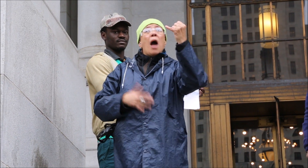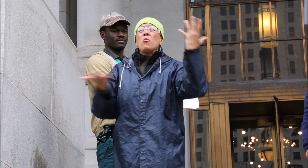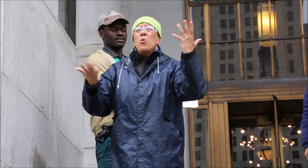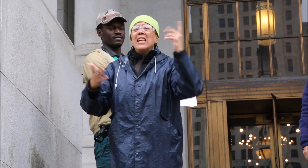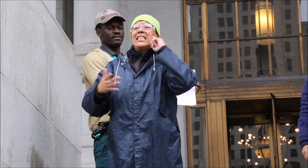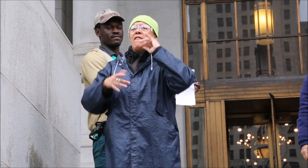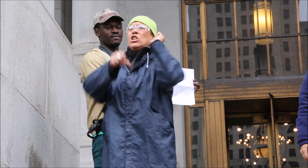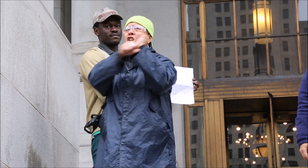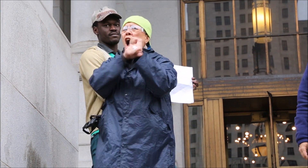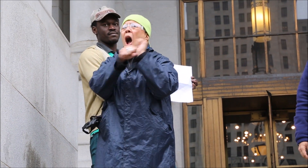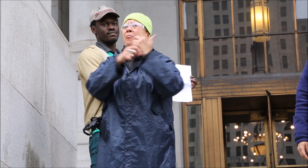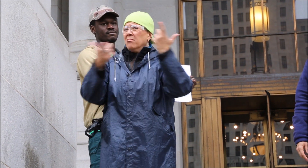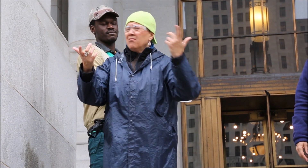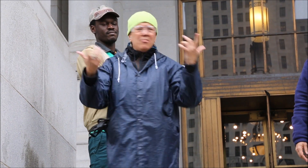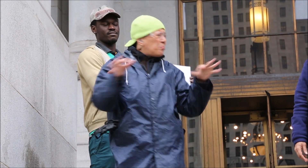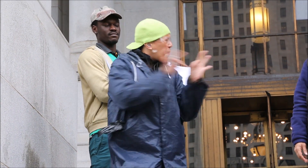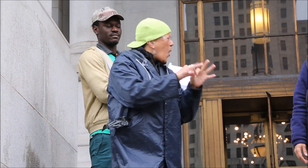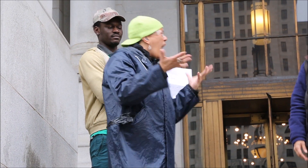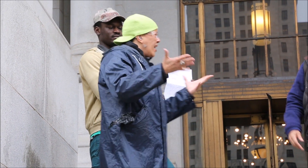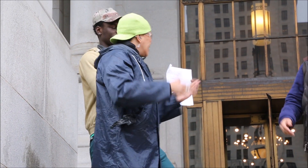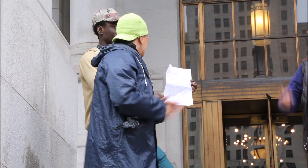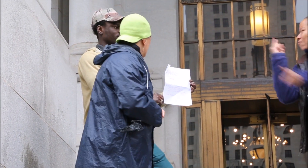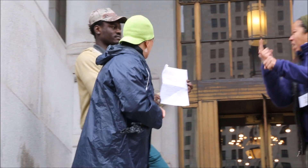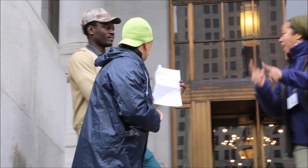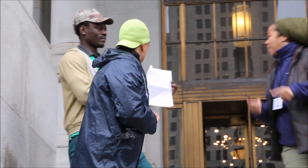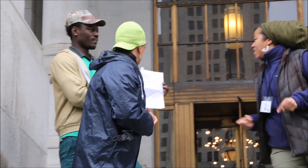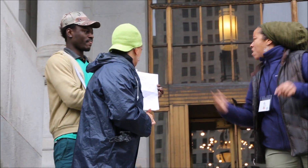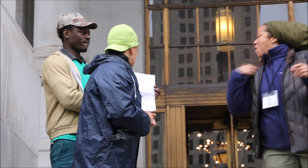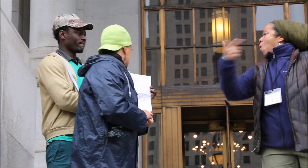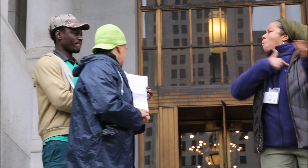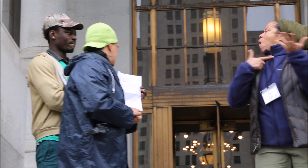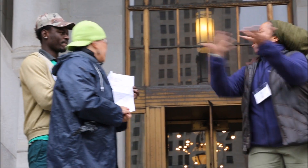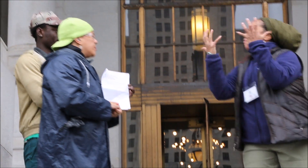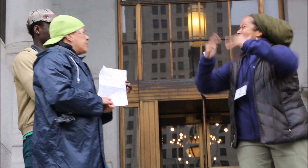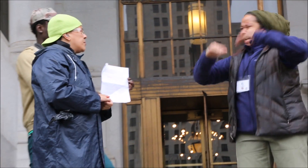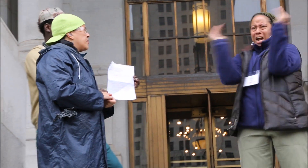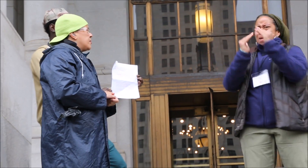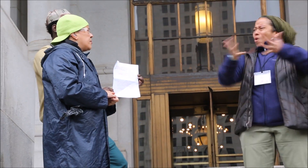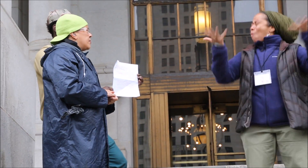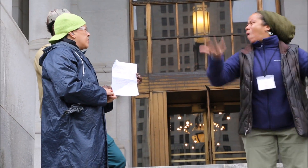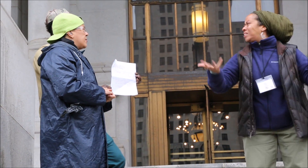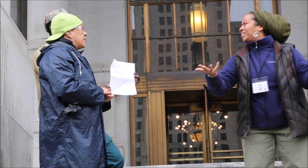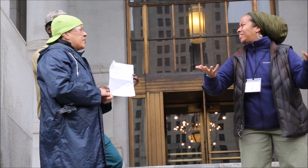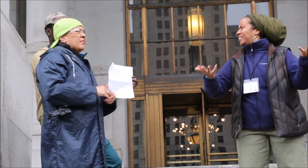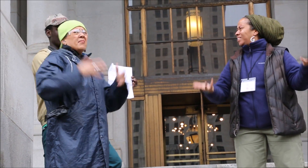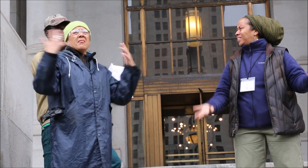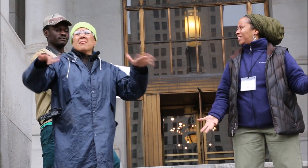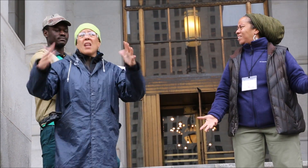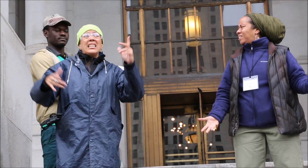us today. How do you move down? If we don't make our needs known, they won't pay attention to that